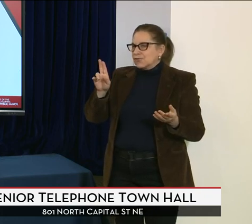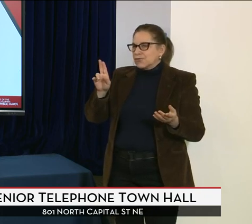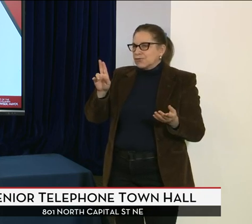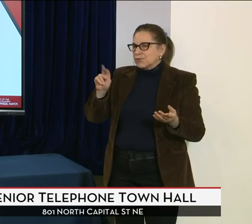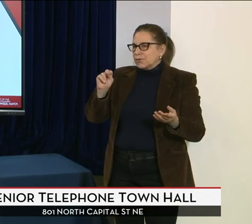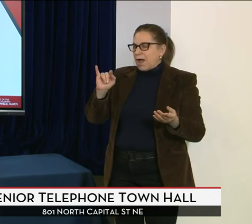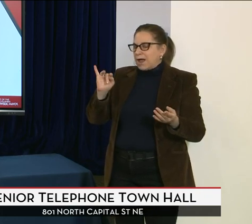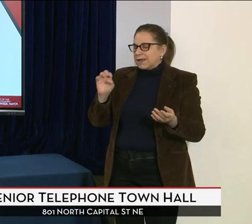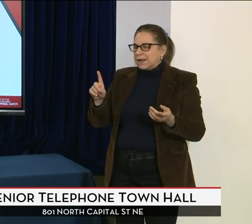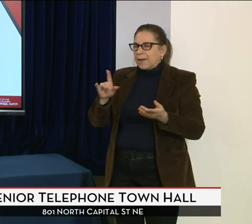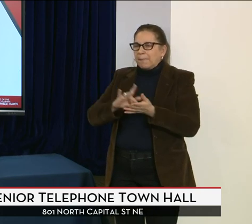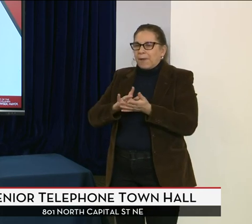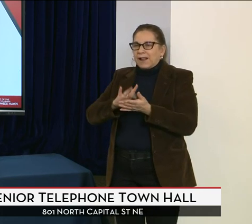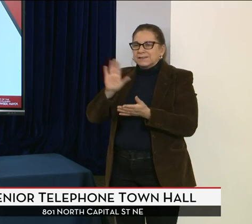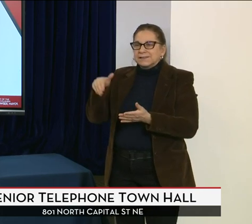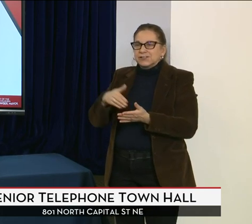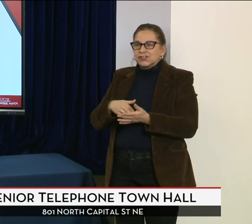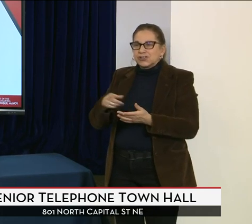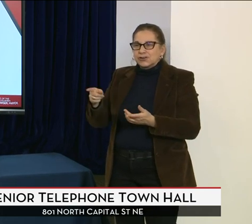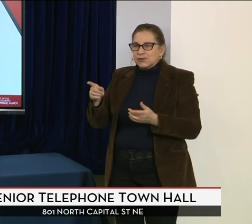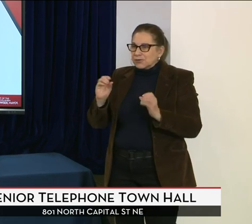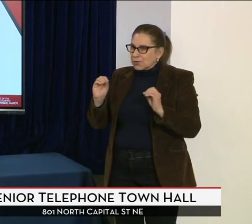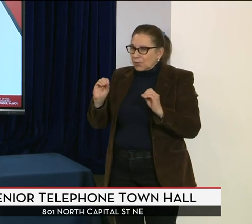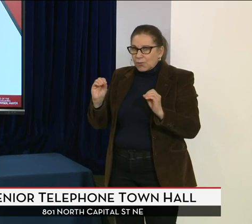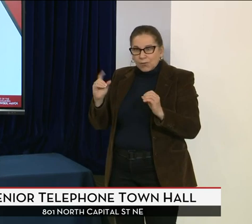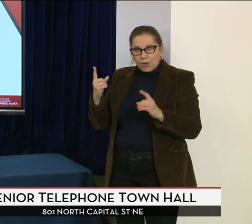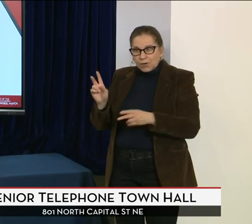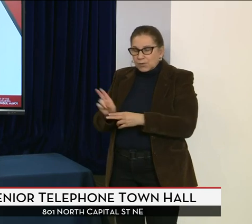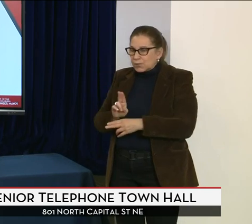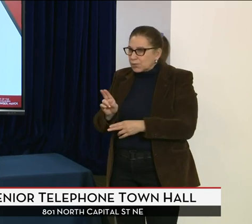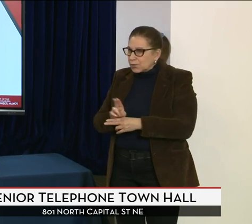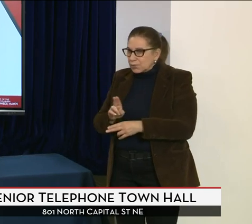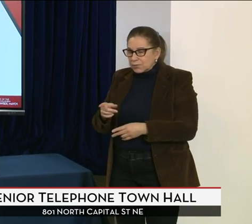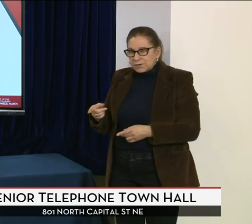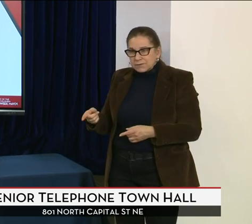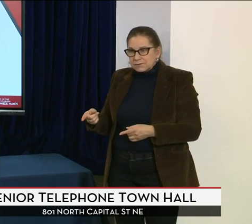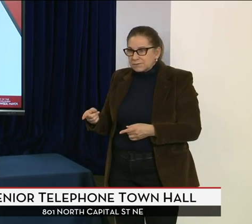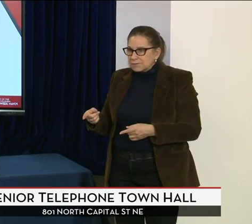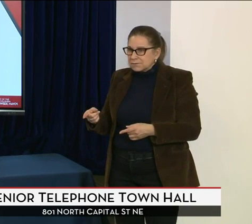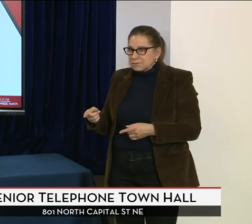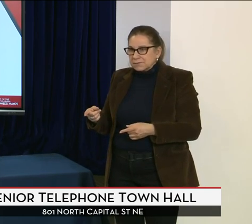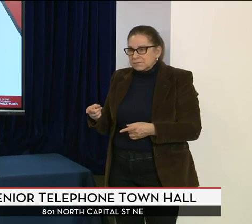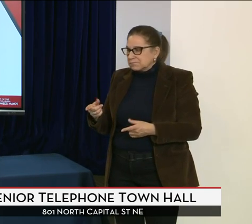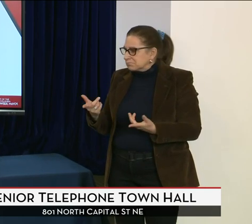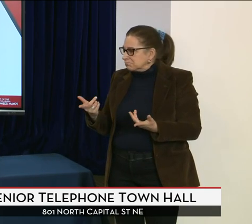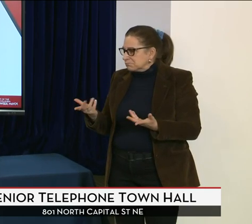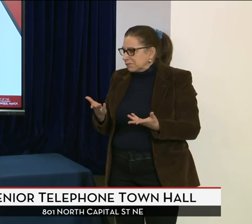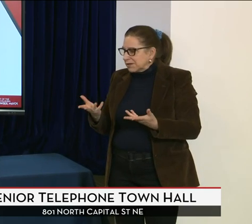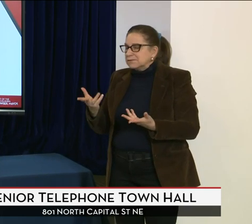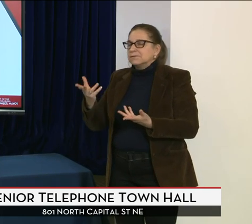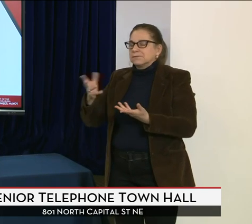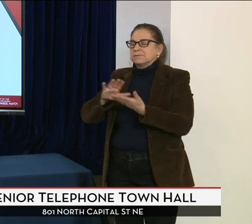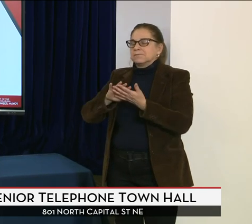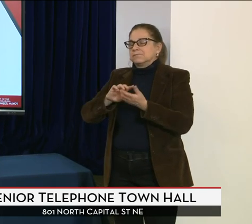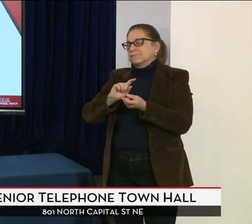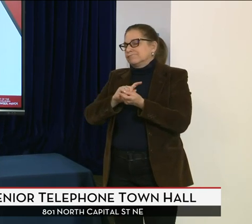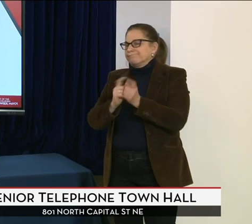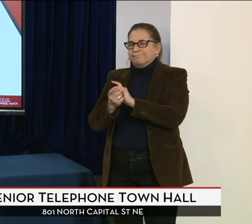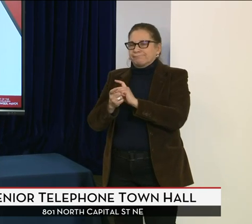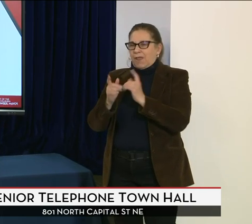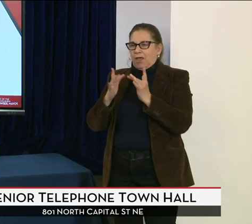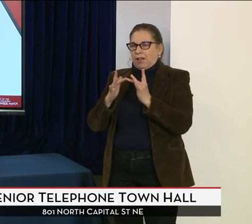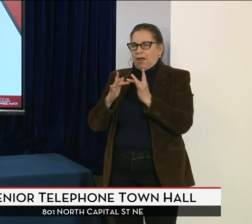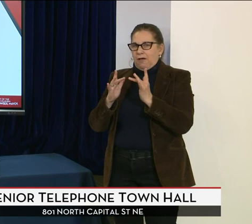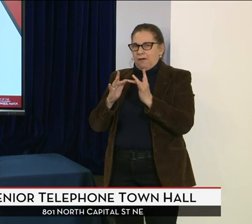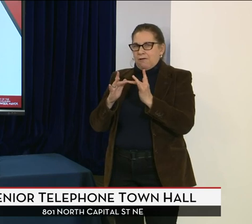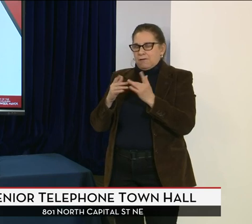being used. Floors in that hospital should be coming back online within a matter of weeks. The hospital leadership